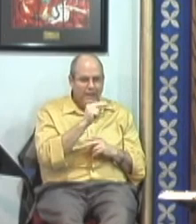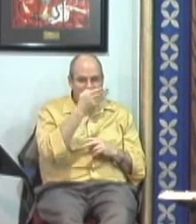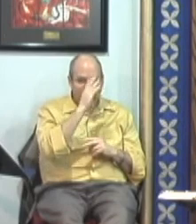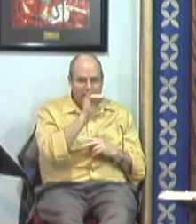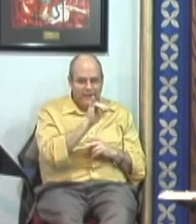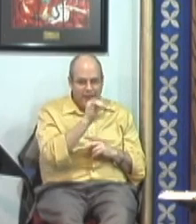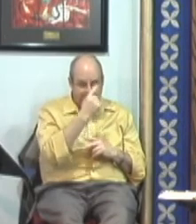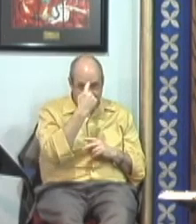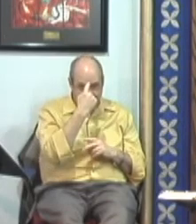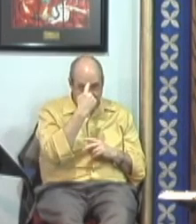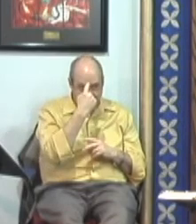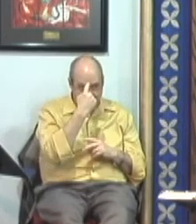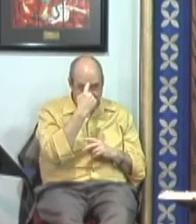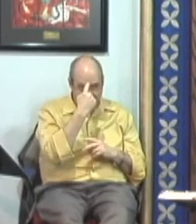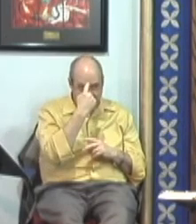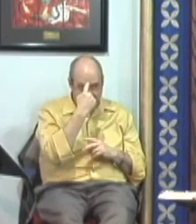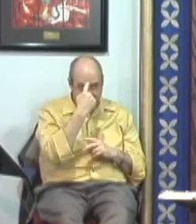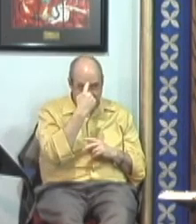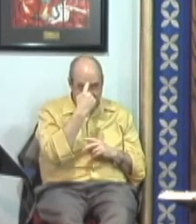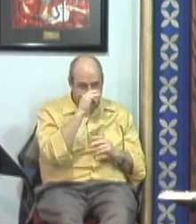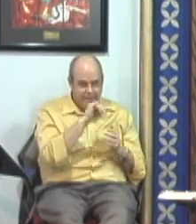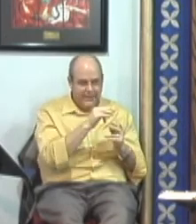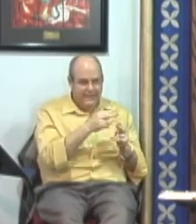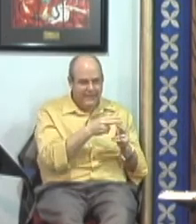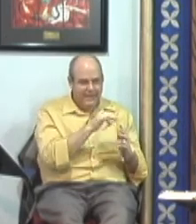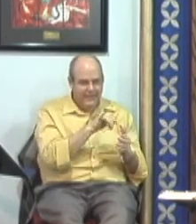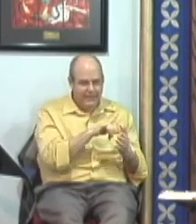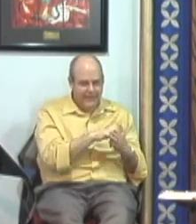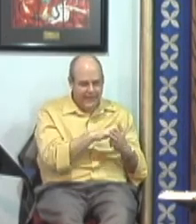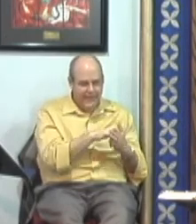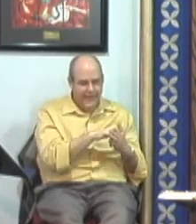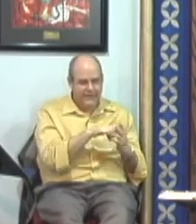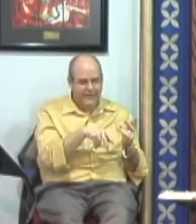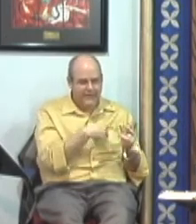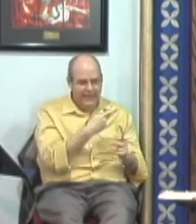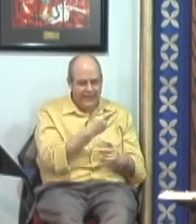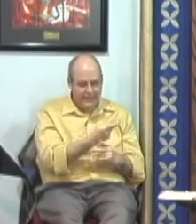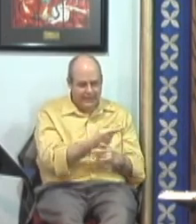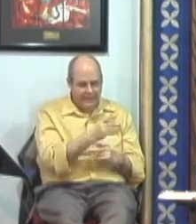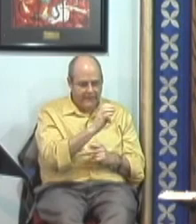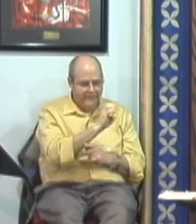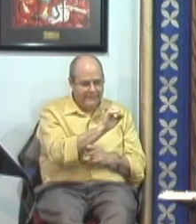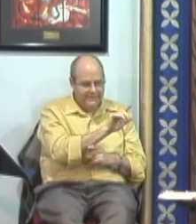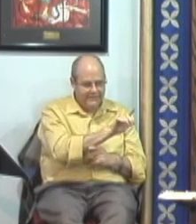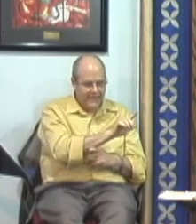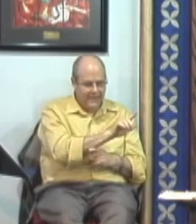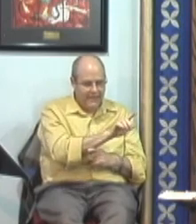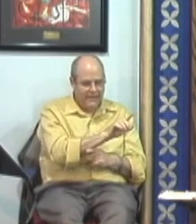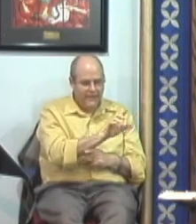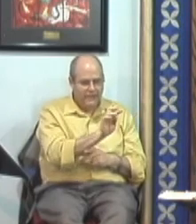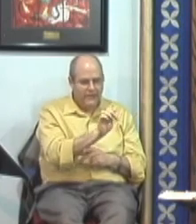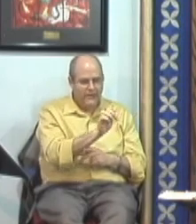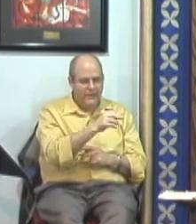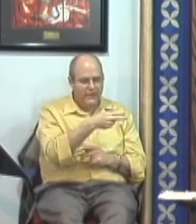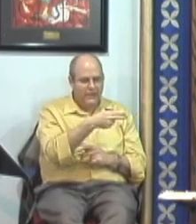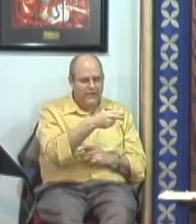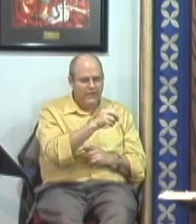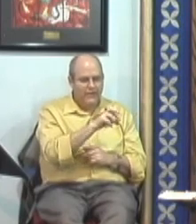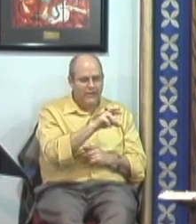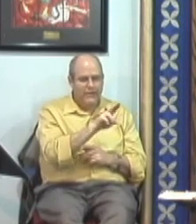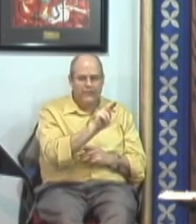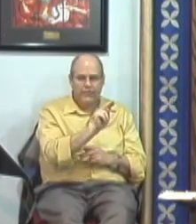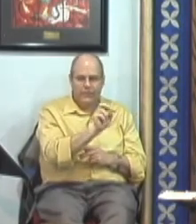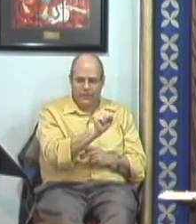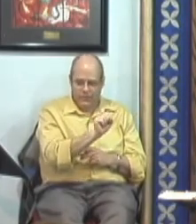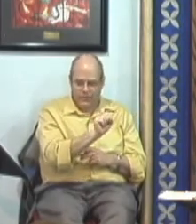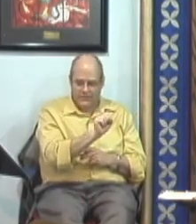with ungodly thoughts, like we just describing here, our attitudes or traumatic memories, they call them thorns. And this